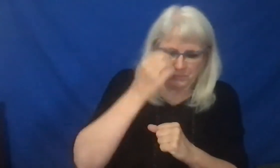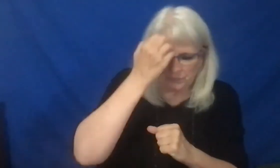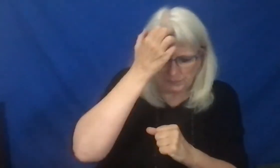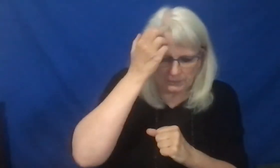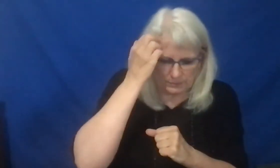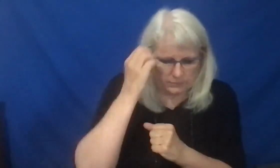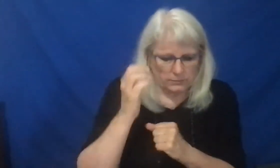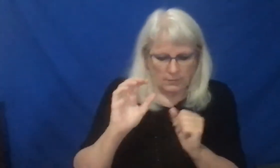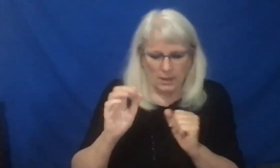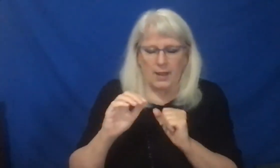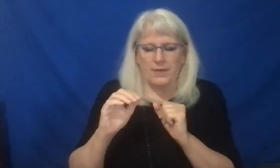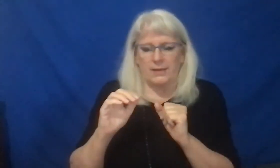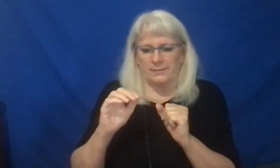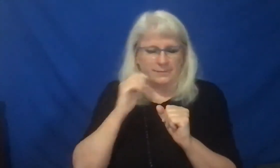the very next thing that happened was